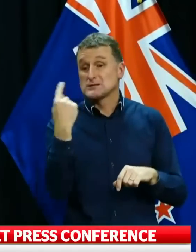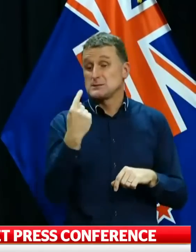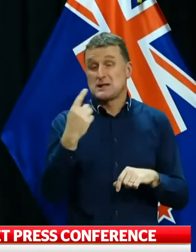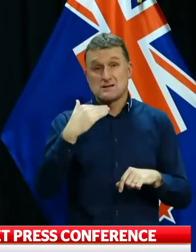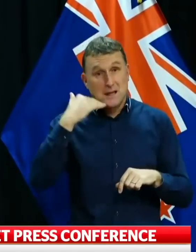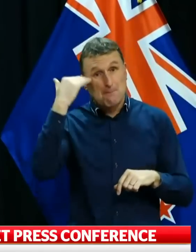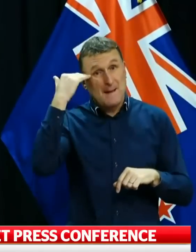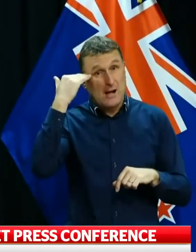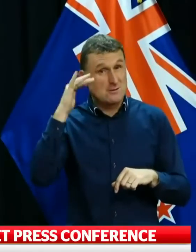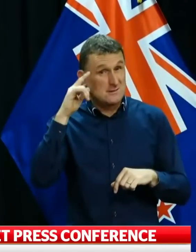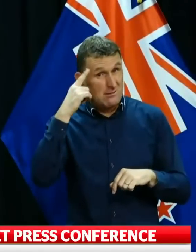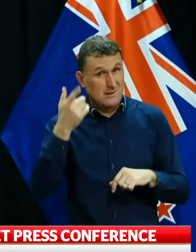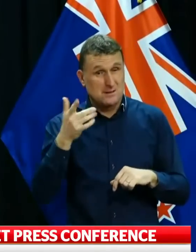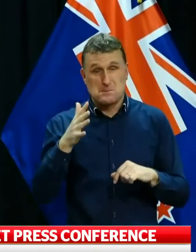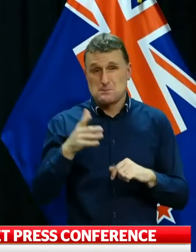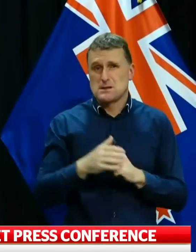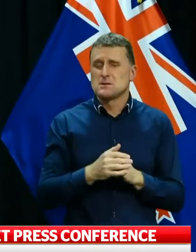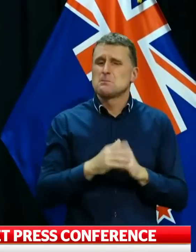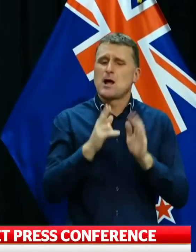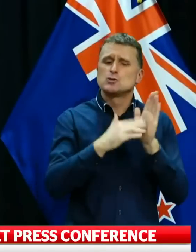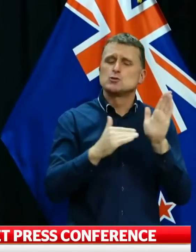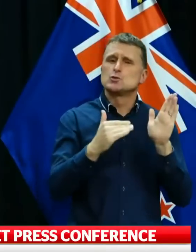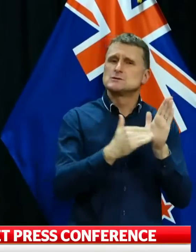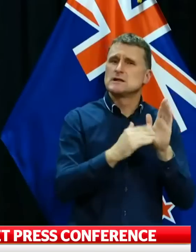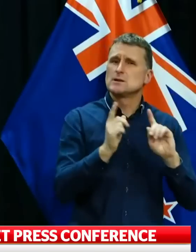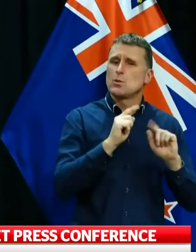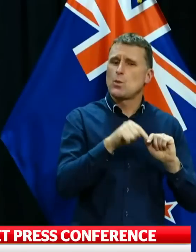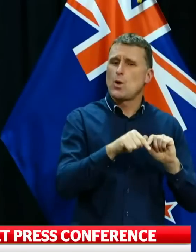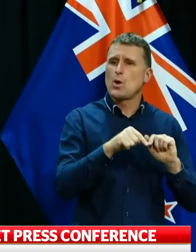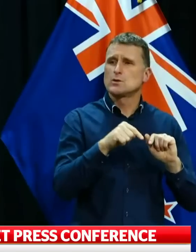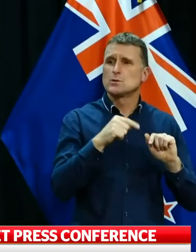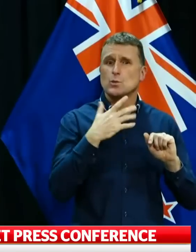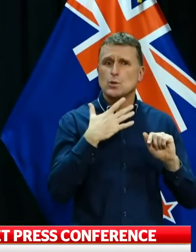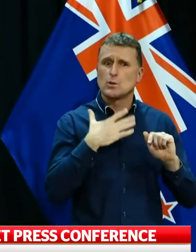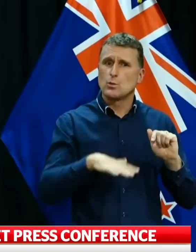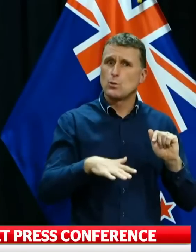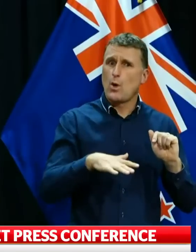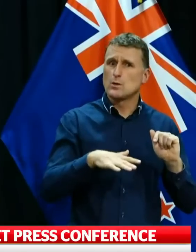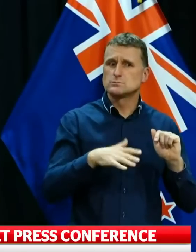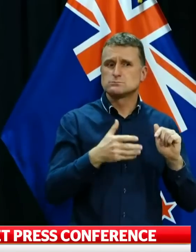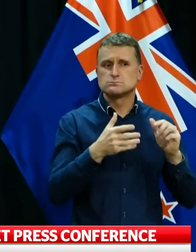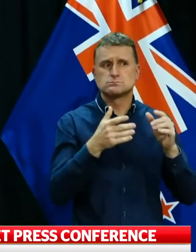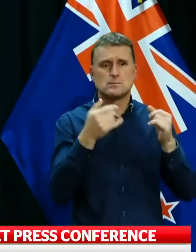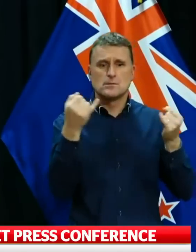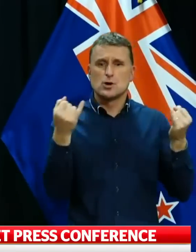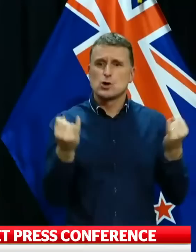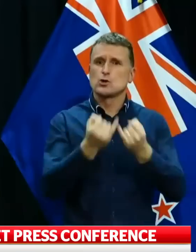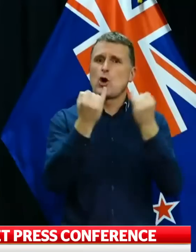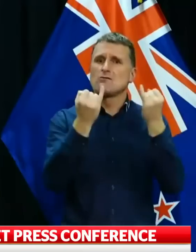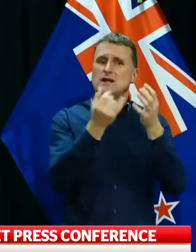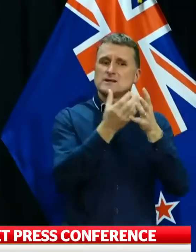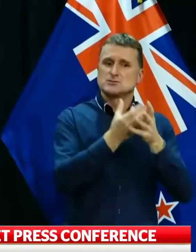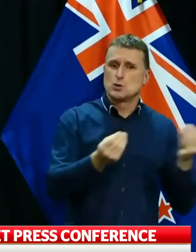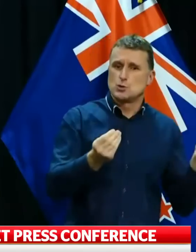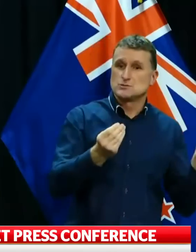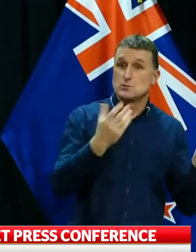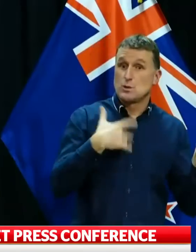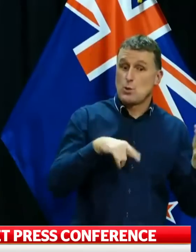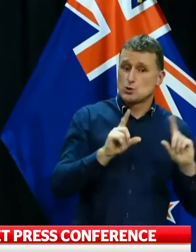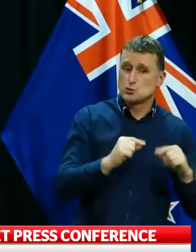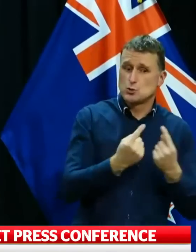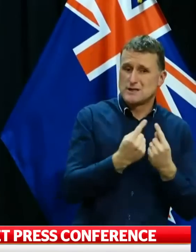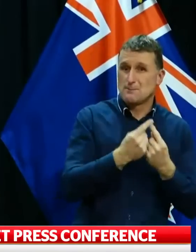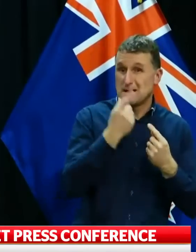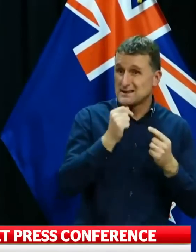New Zealand stand on this? Would we seek a solution to the conflict that does or does not embarrass Russia? Look, I'm not going to get